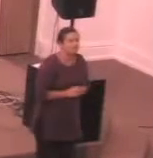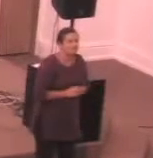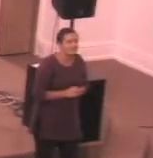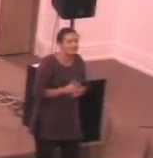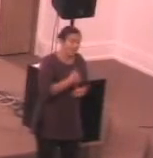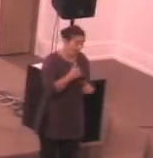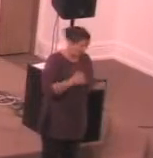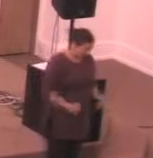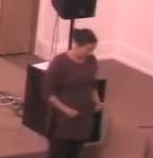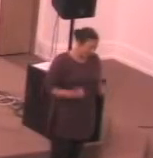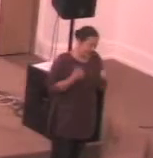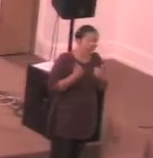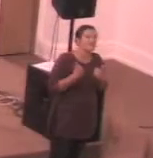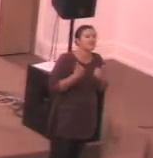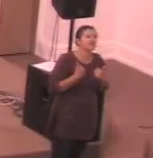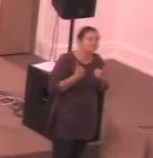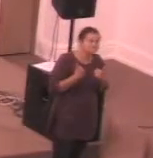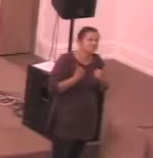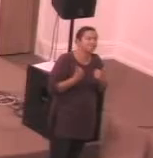alive. I'm